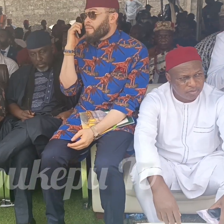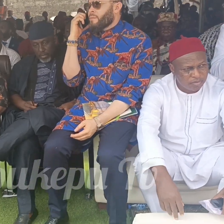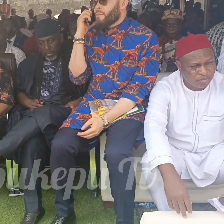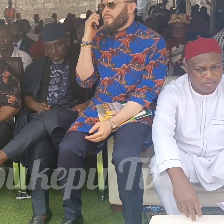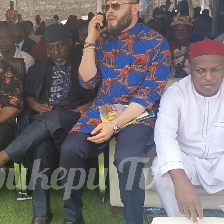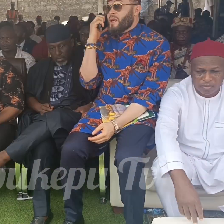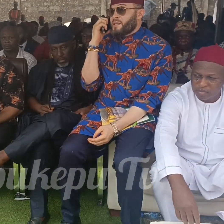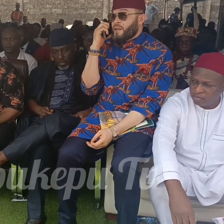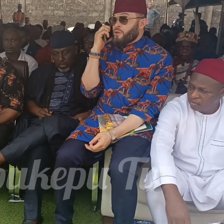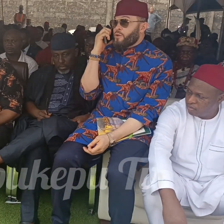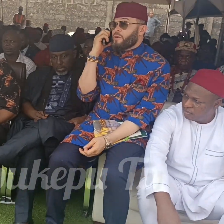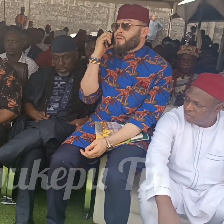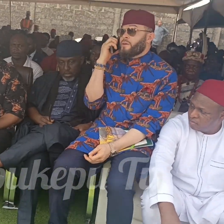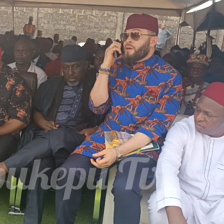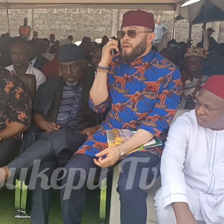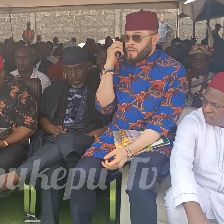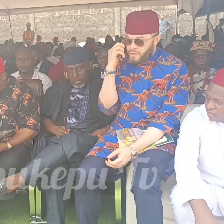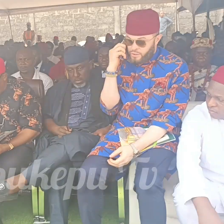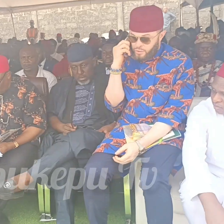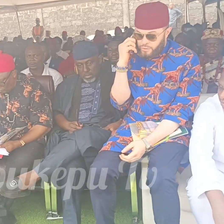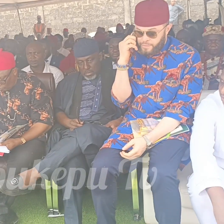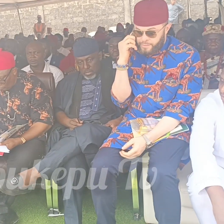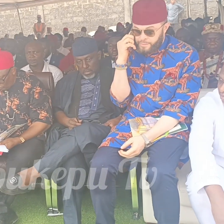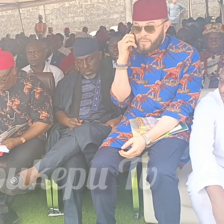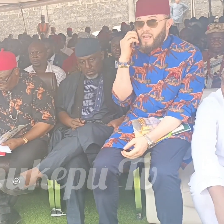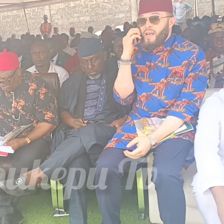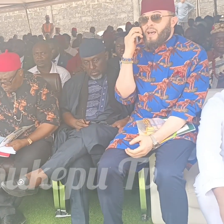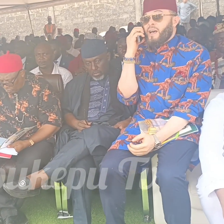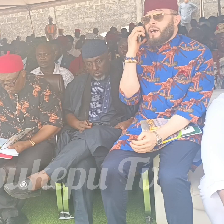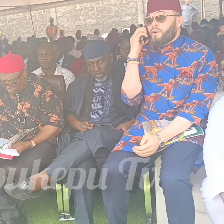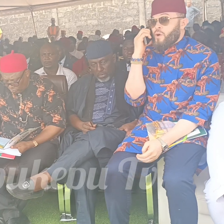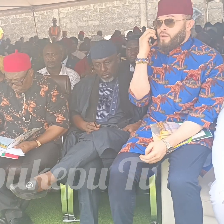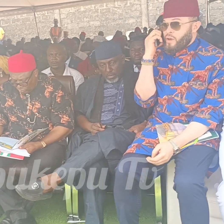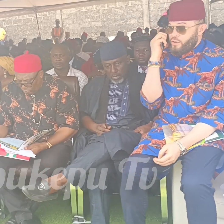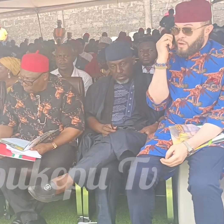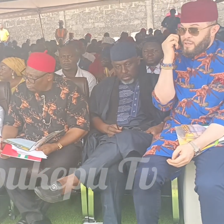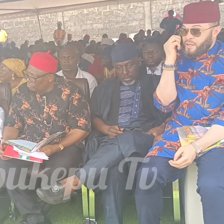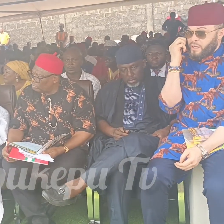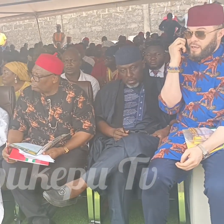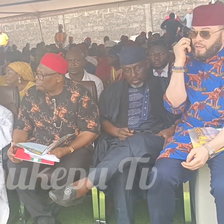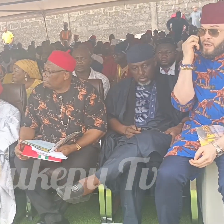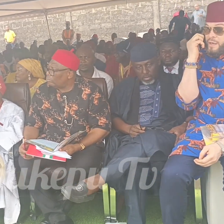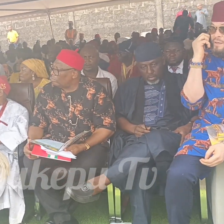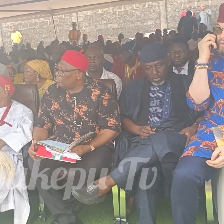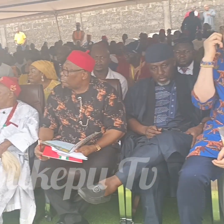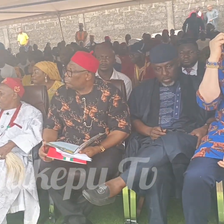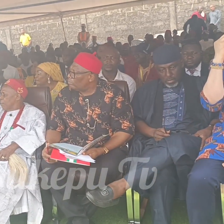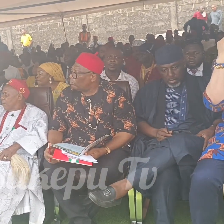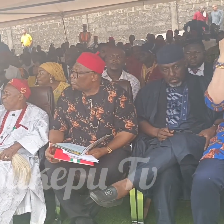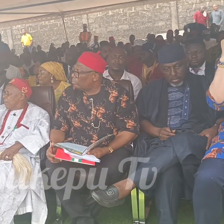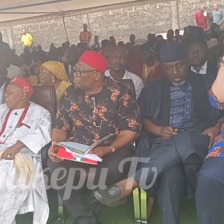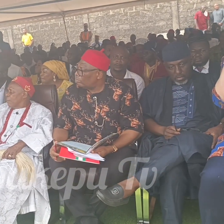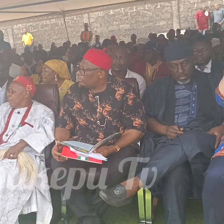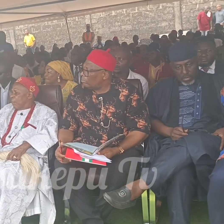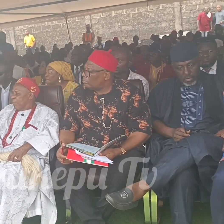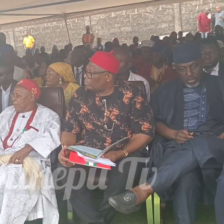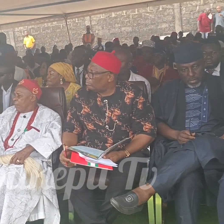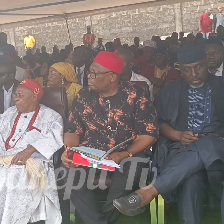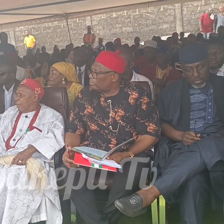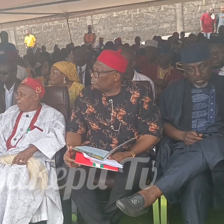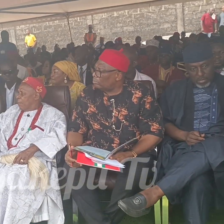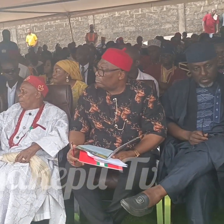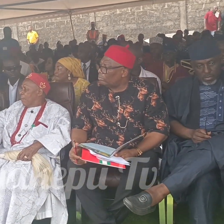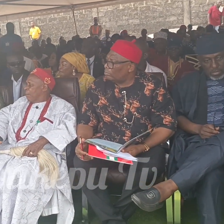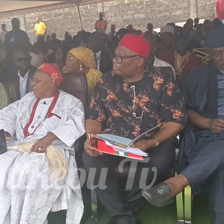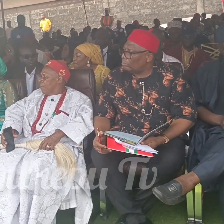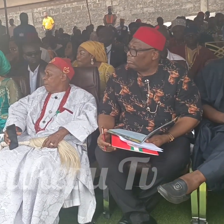Excellency Abaribe, here today represented. Another member of the committee is